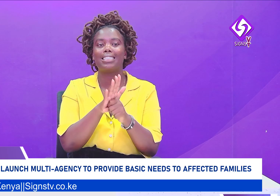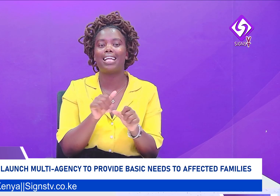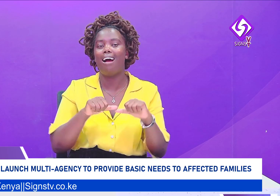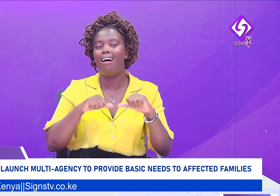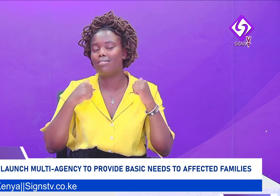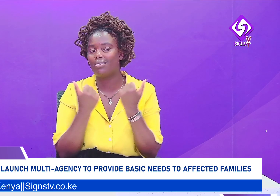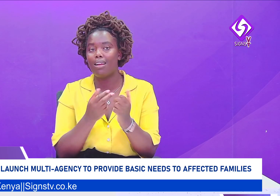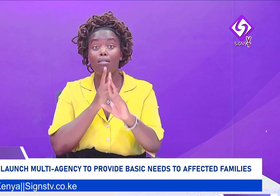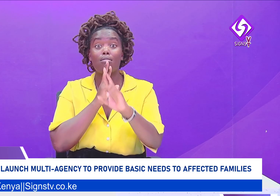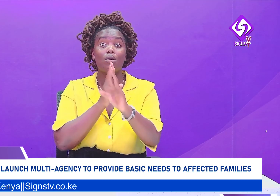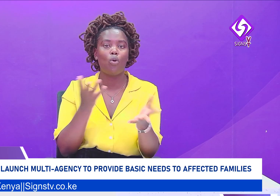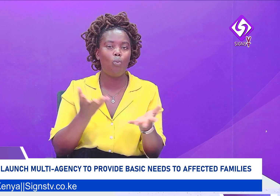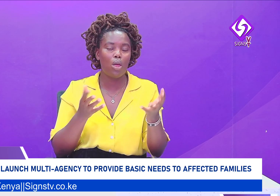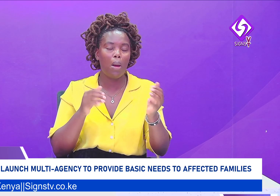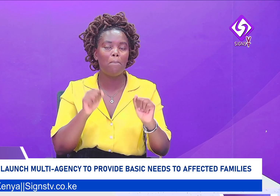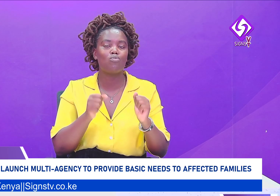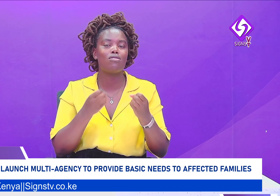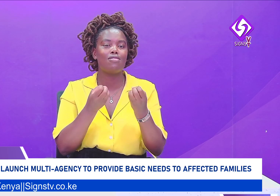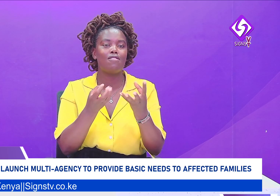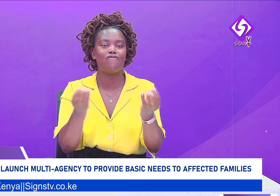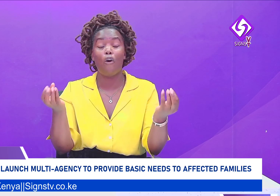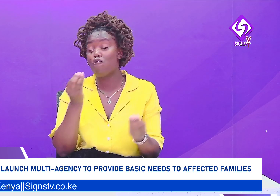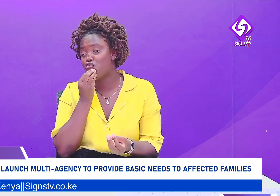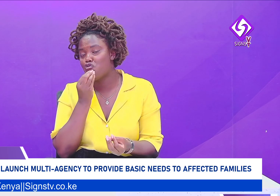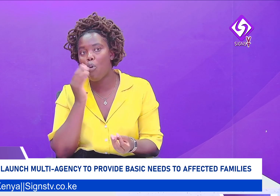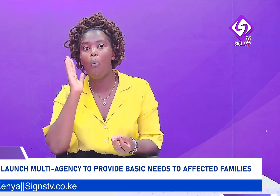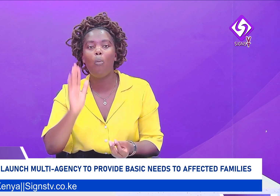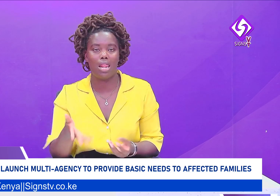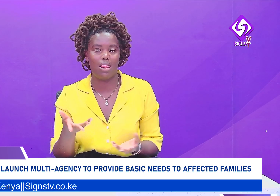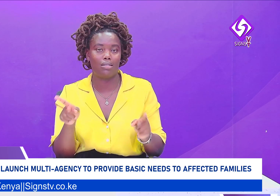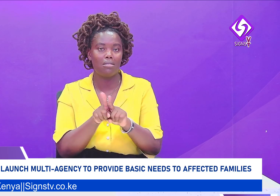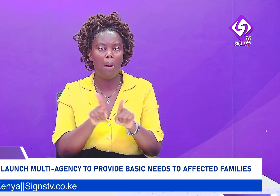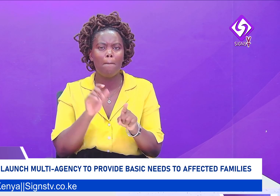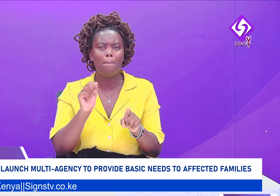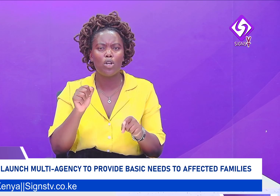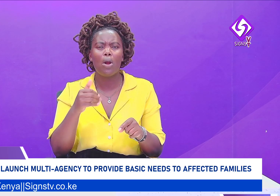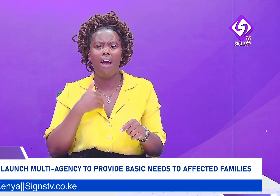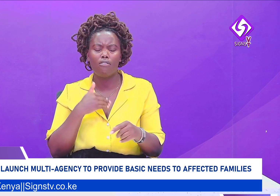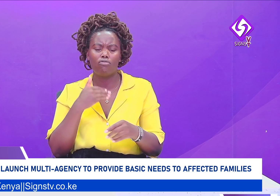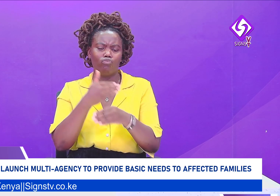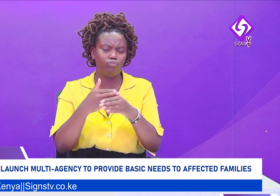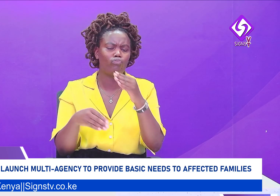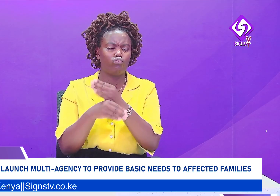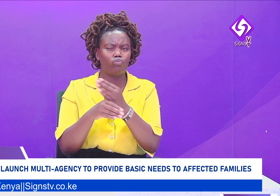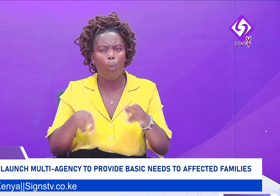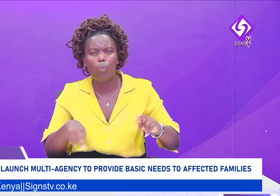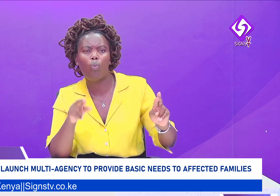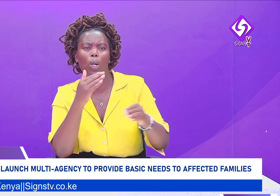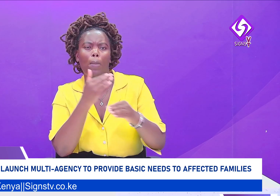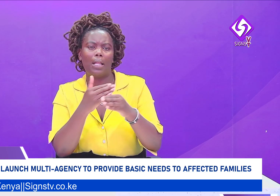multi-agency response to provide food distribution and repair critical infrastructure as the